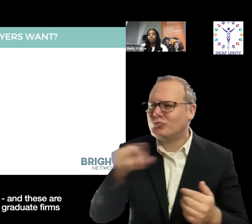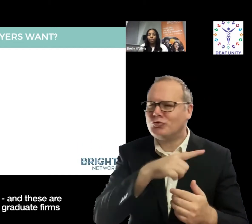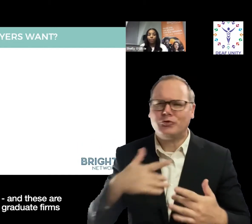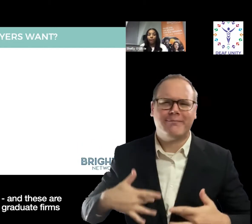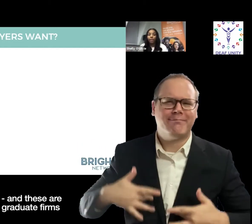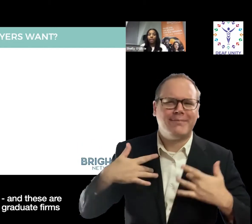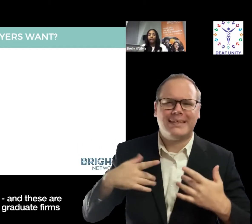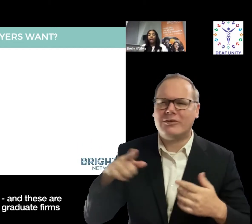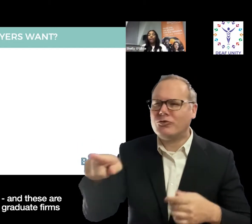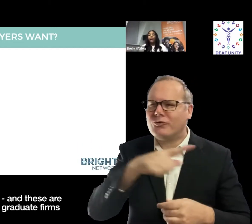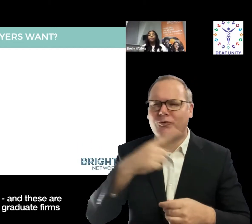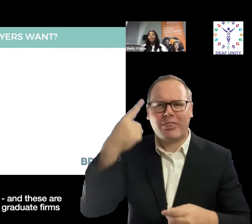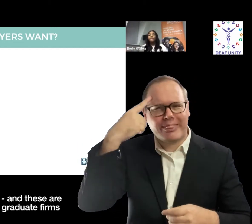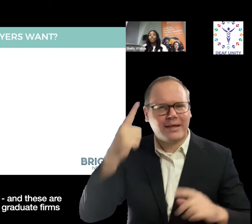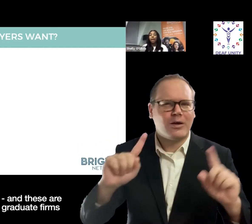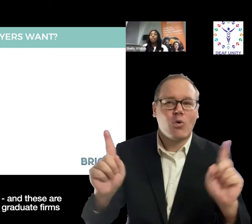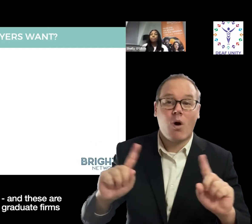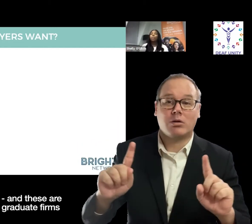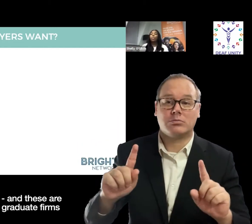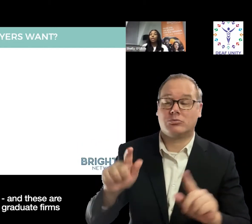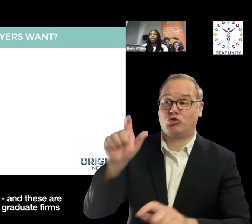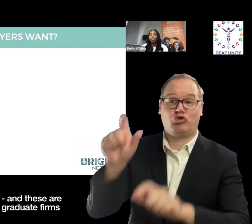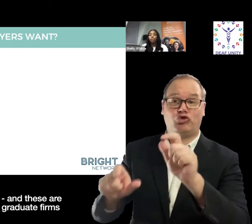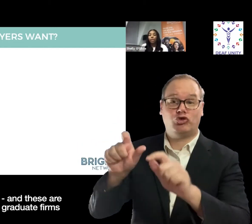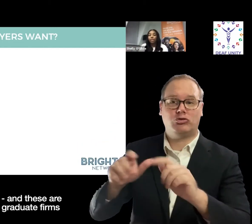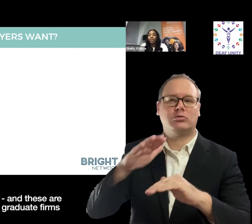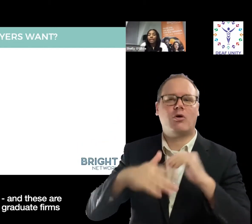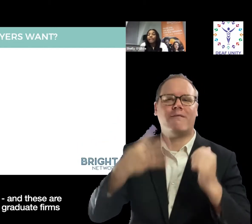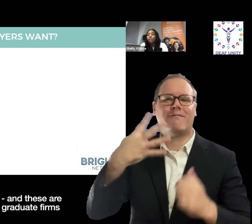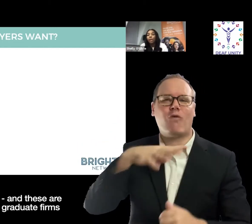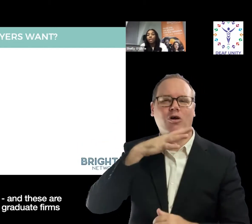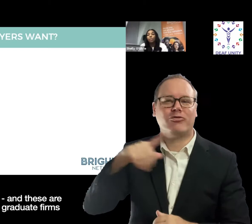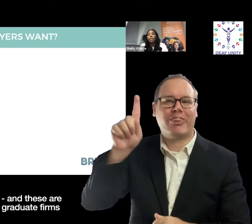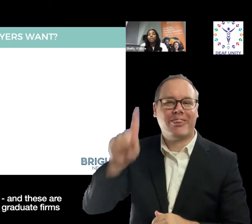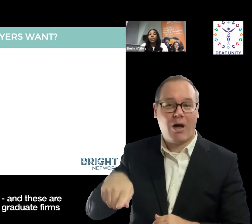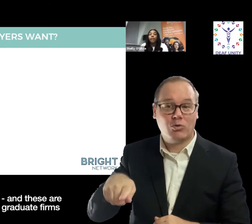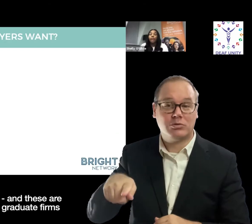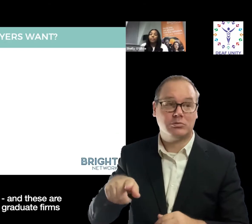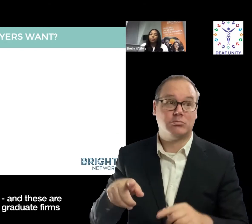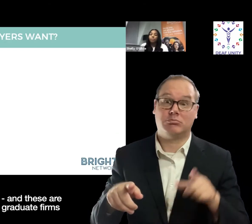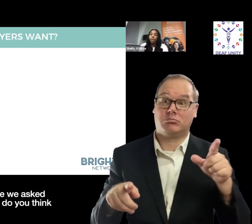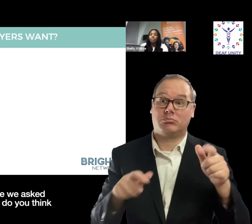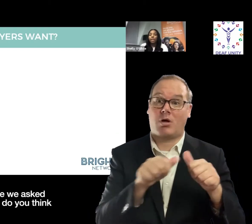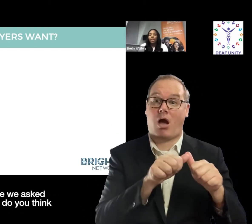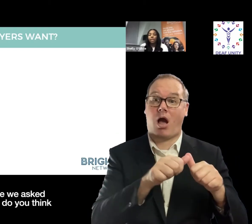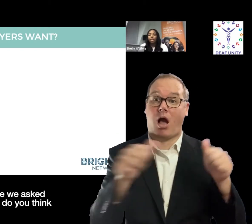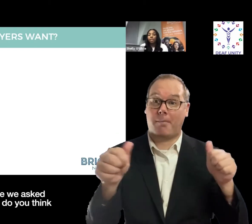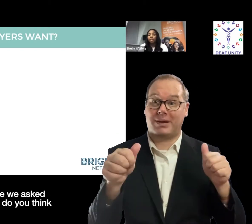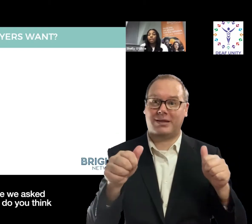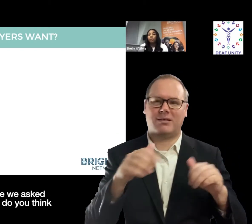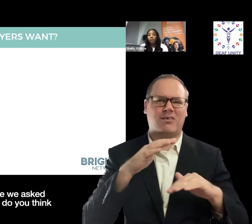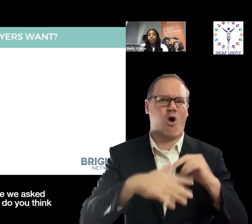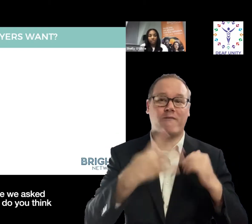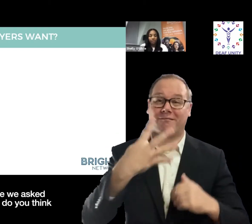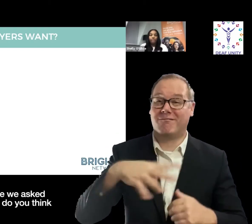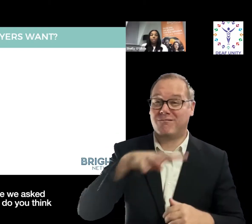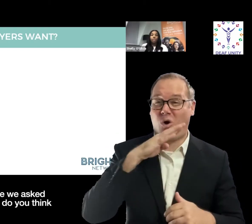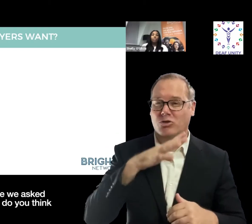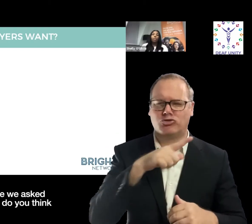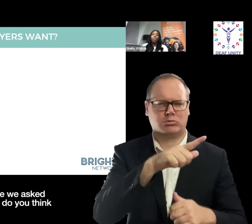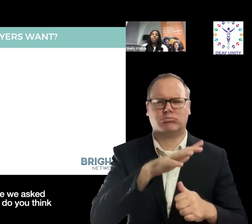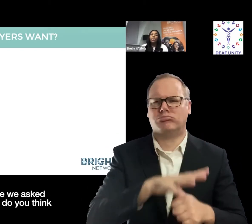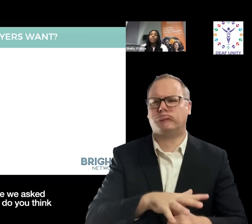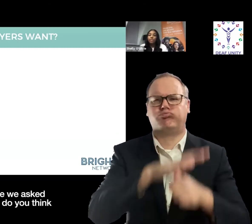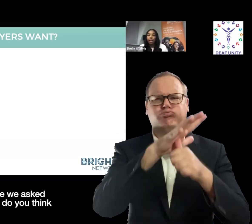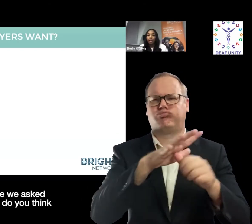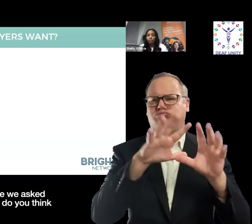400 employer partners. These are Times Top 100 employers, the leading graduate firms in the world. So